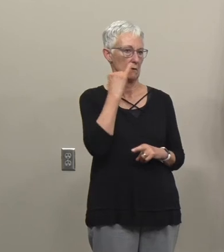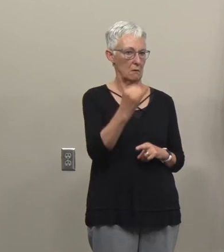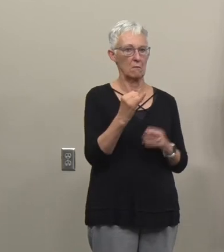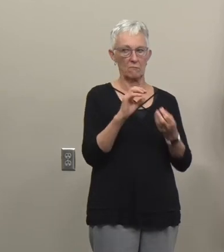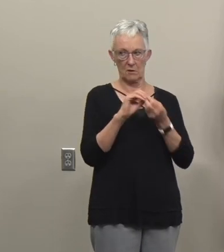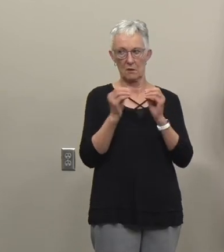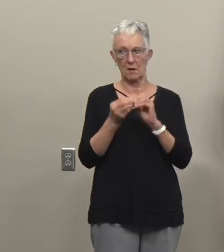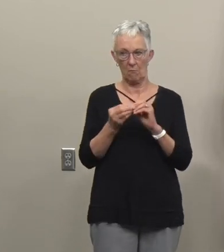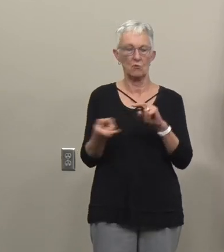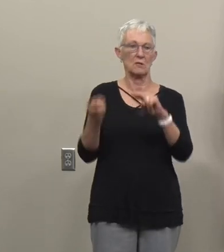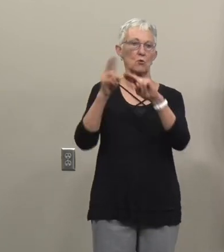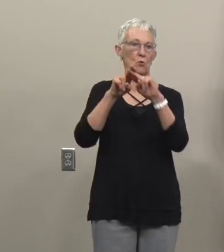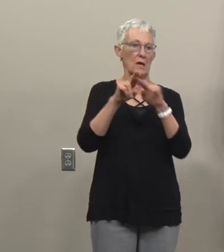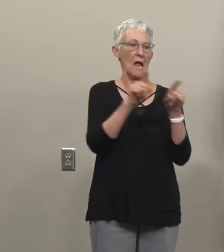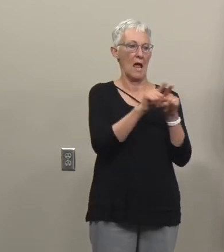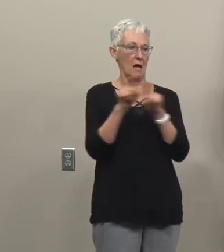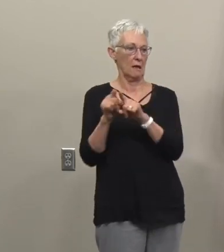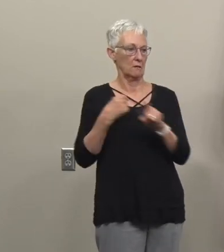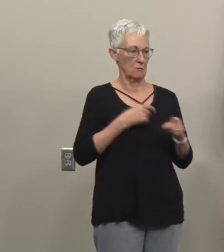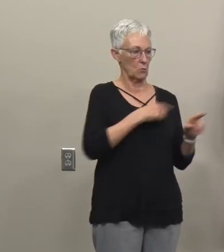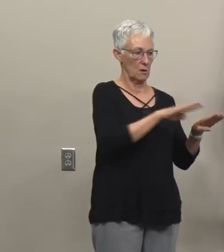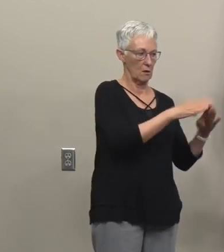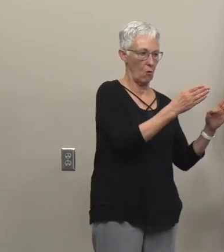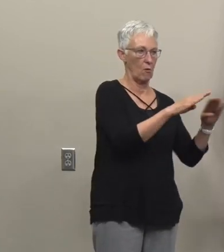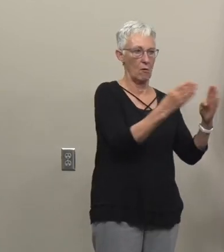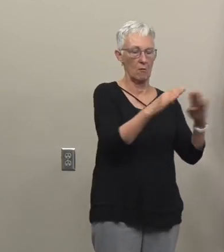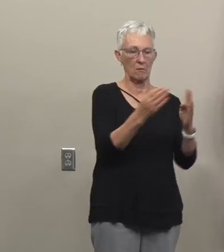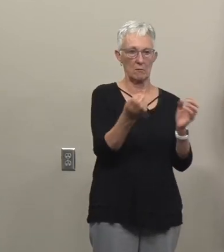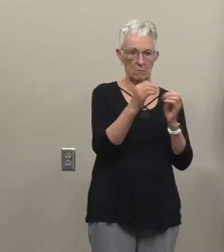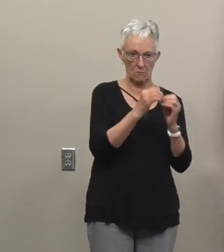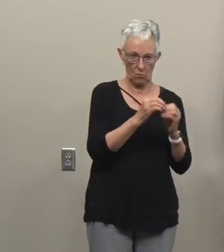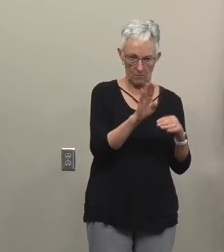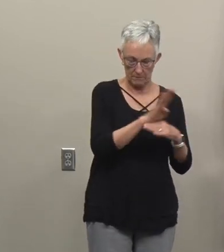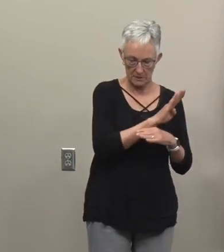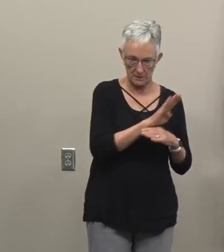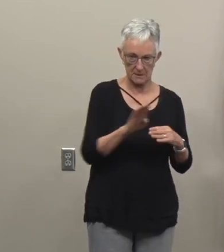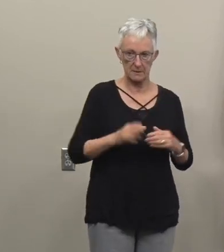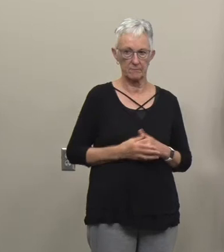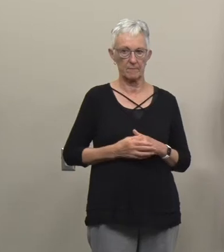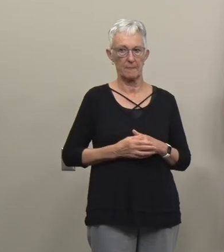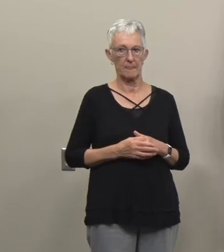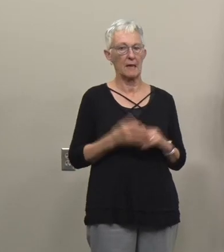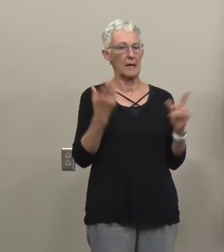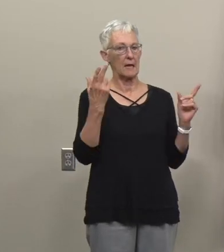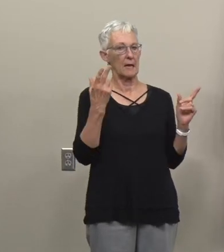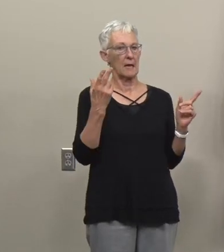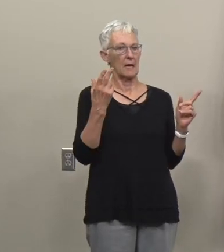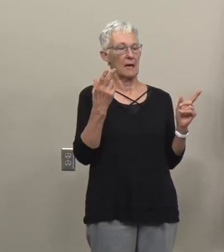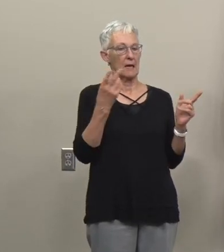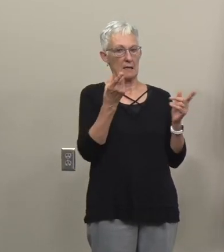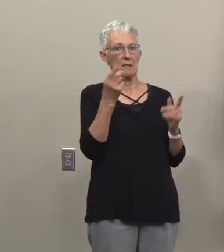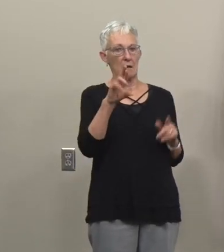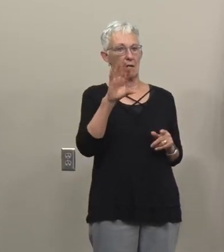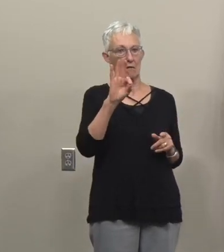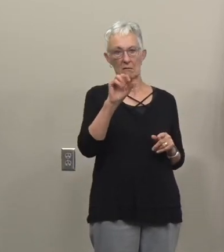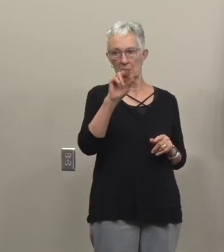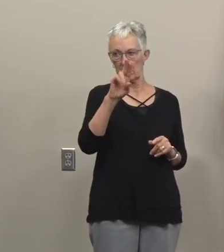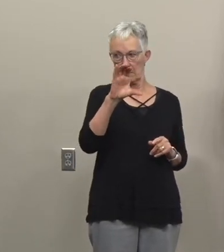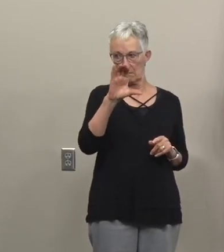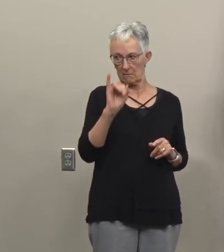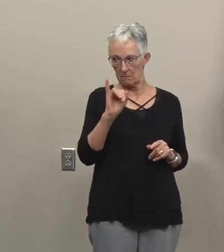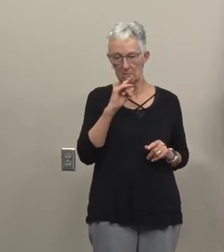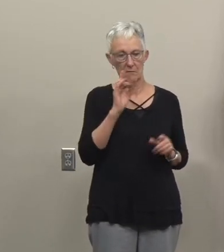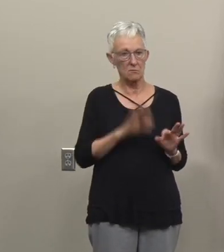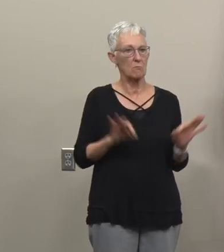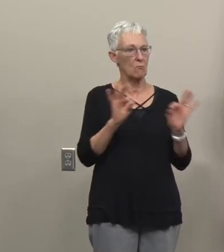ease. Rather than let ourselves be discouraged by this likelihood, he reaffirmed the importance of cities having a strong testing program in